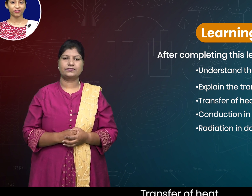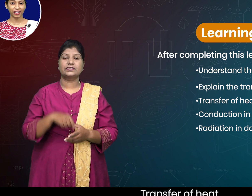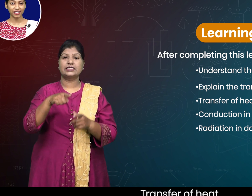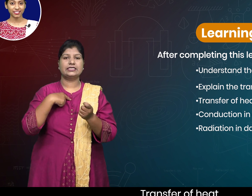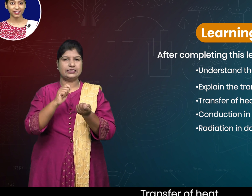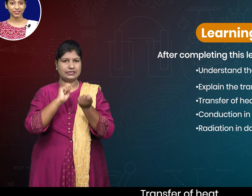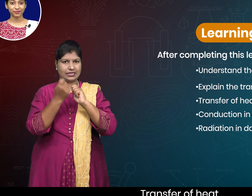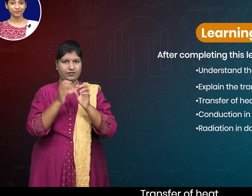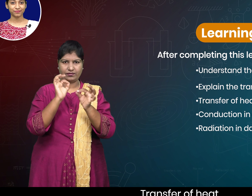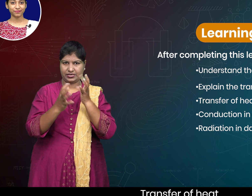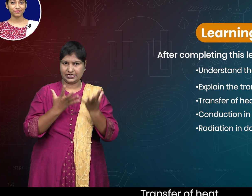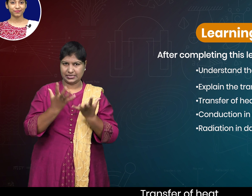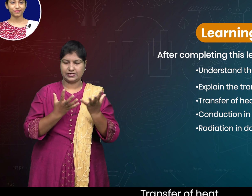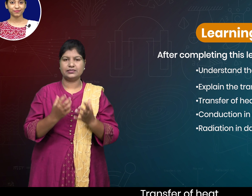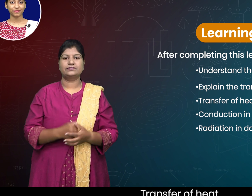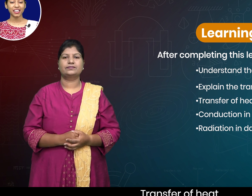Transfer of heat.